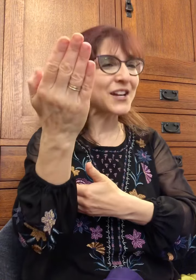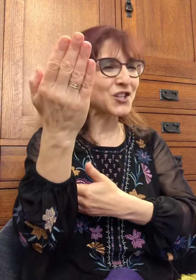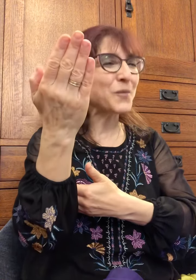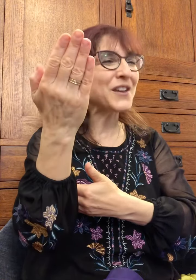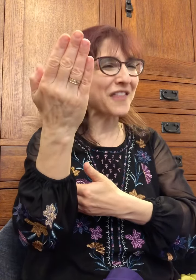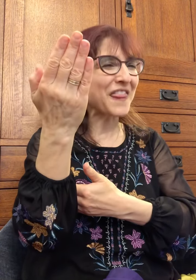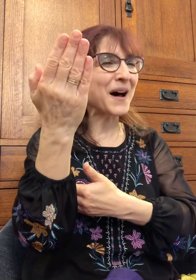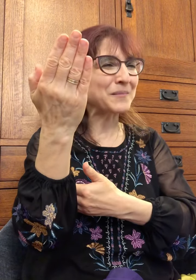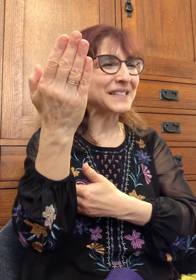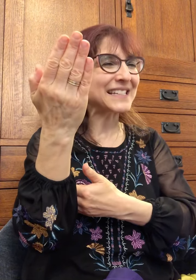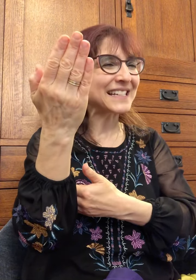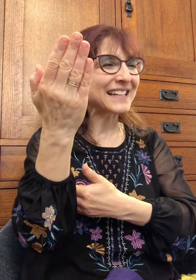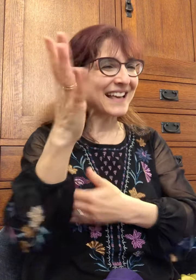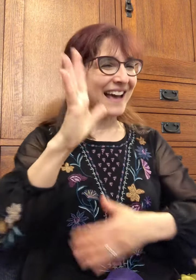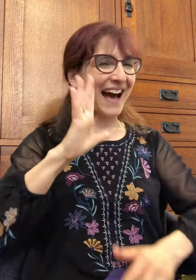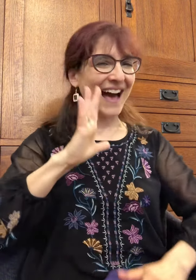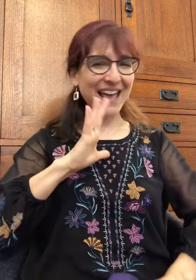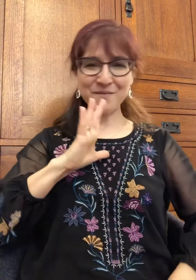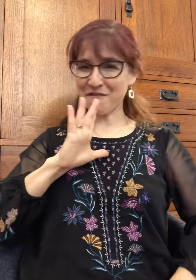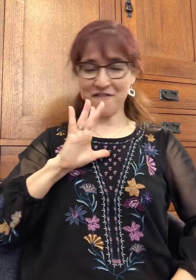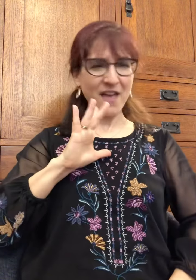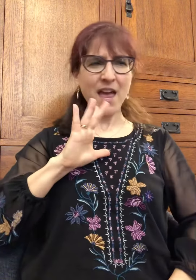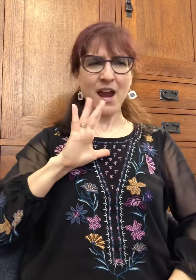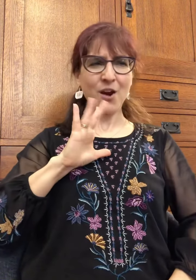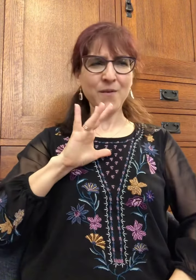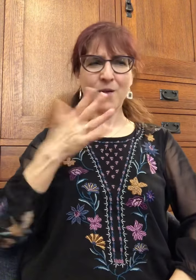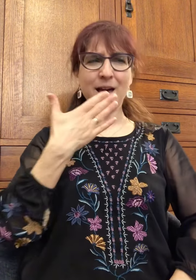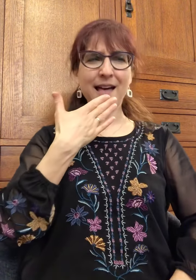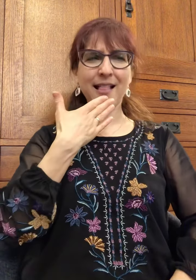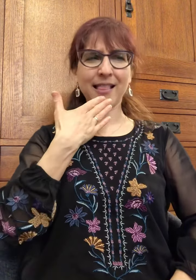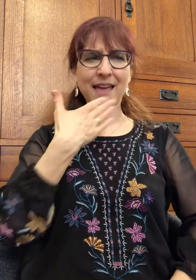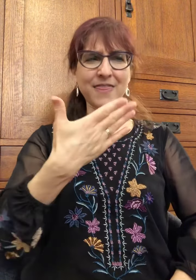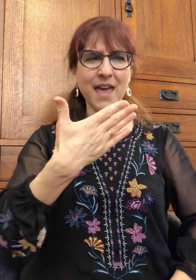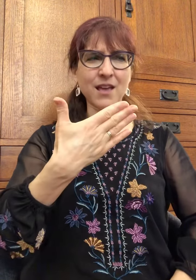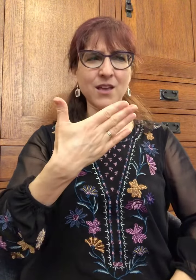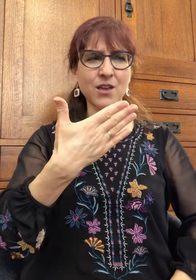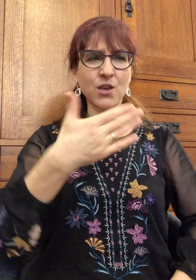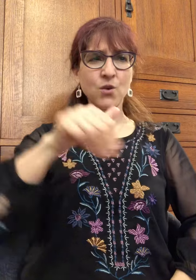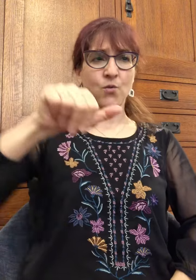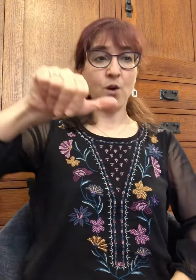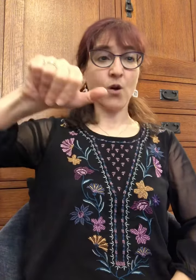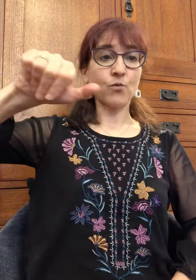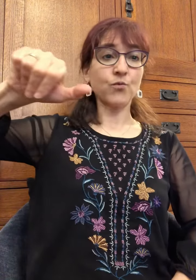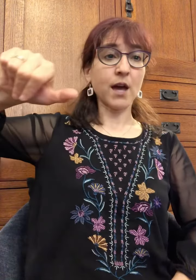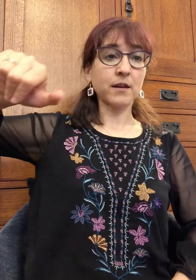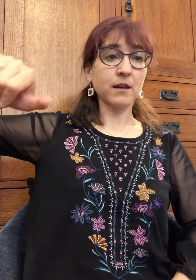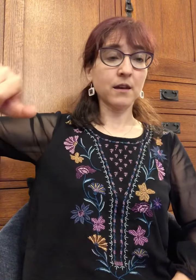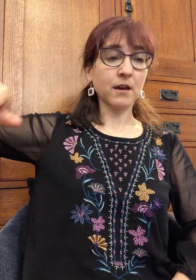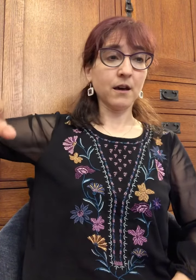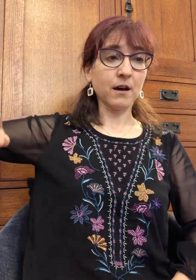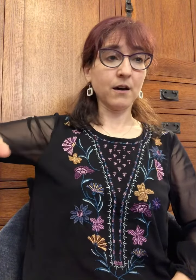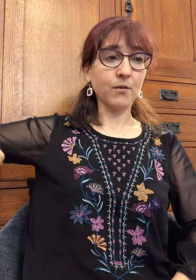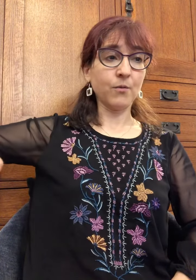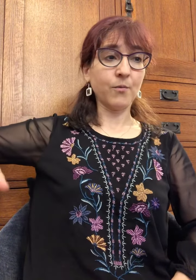show me your thumbs. I'm very well, I thank you. Run